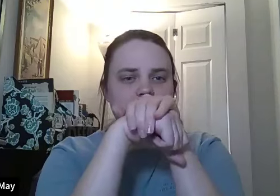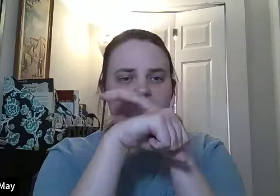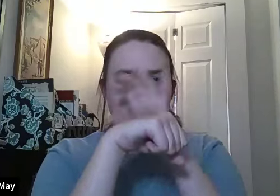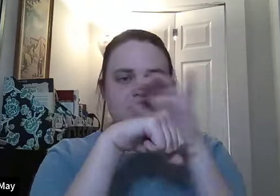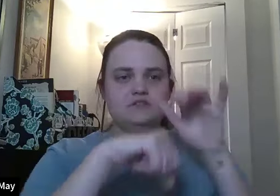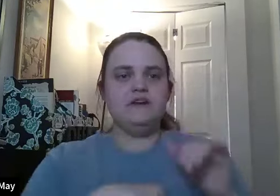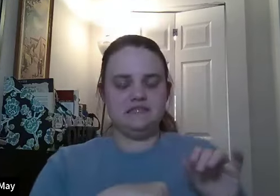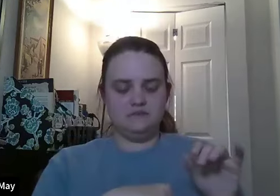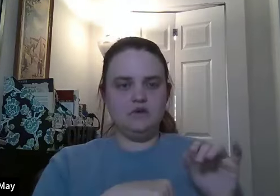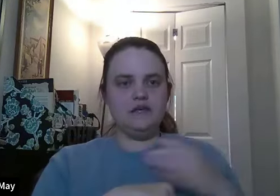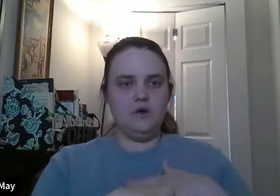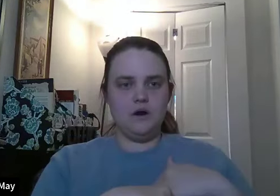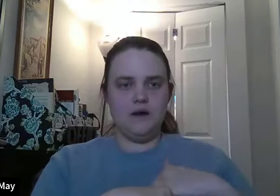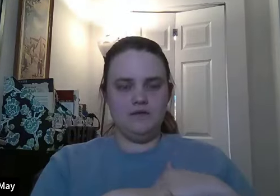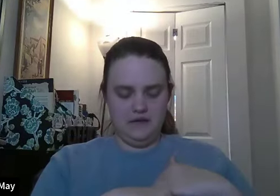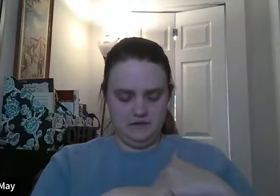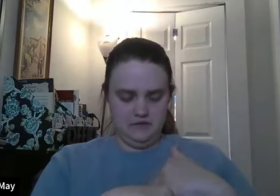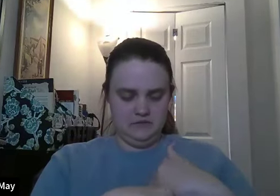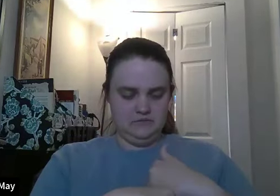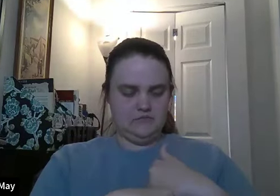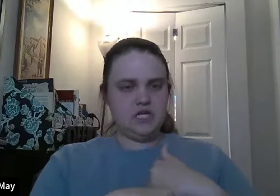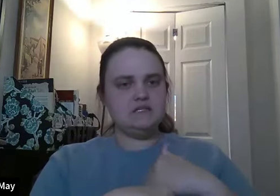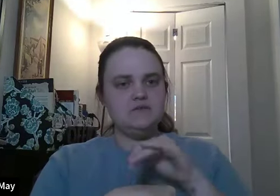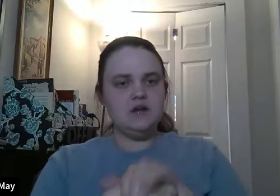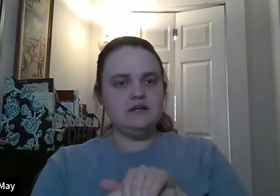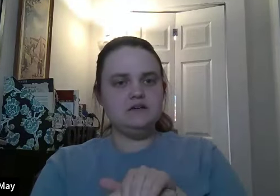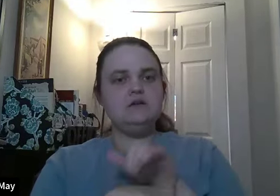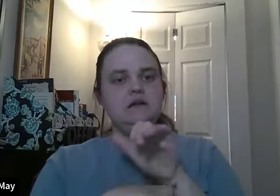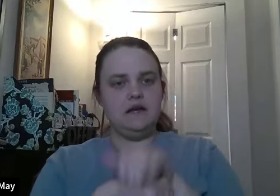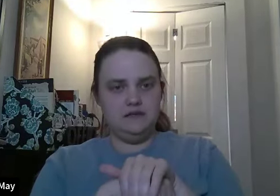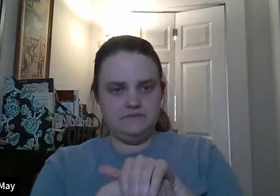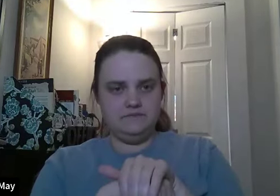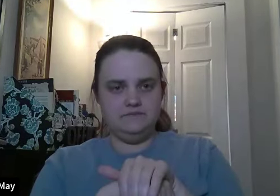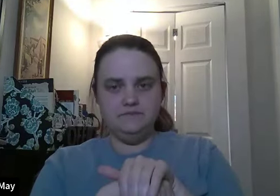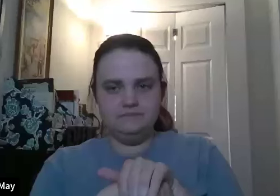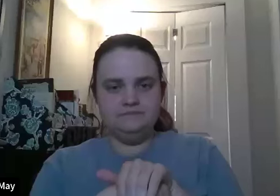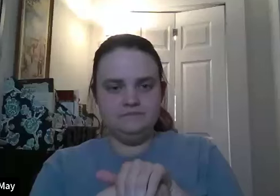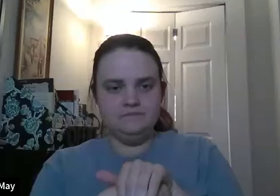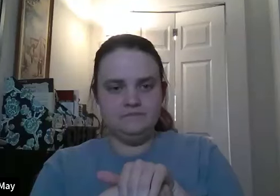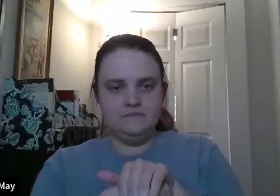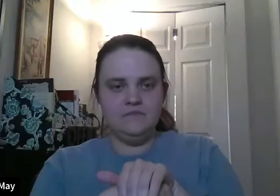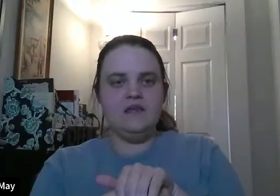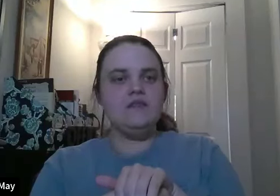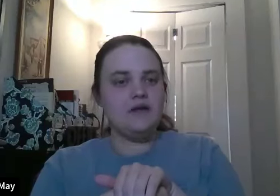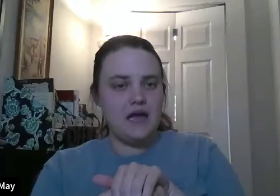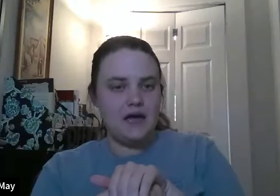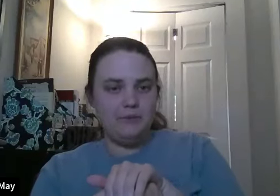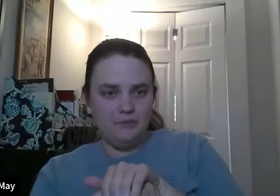trying to have it close to your face. It's more like lower about like chest level kind of deal. Night. Then we had